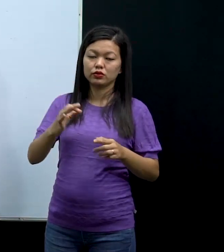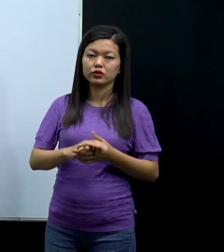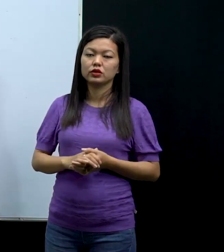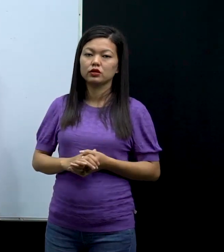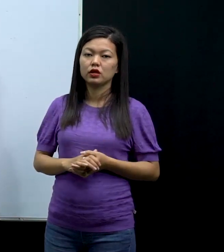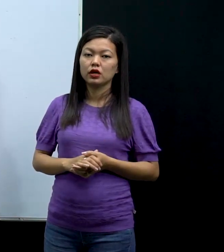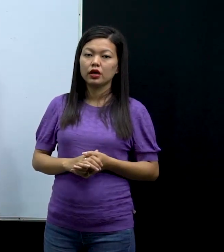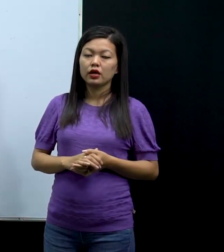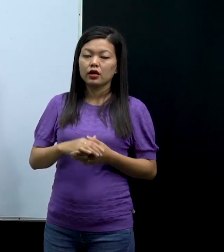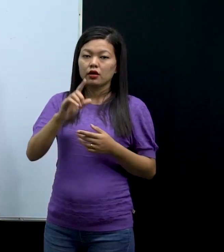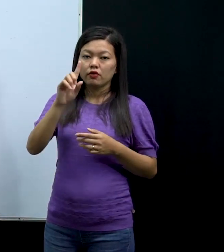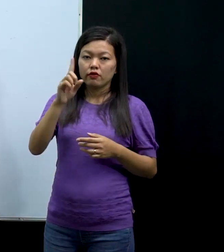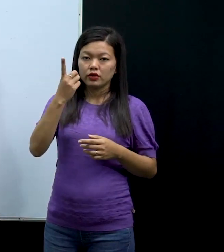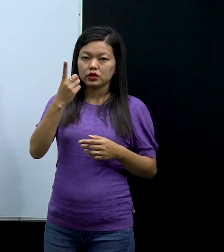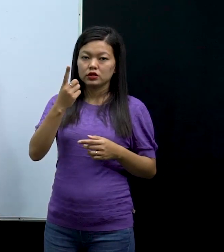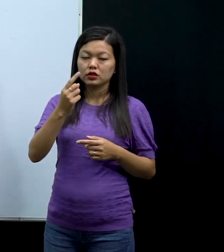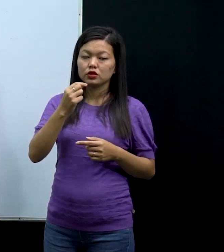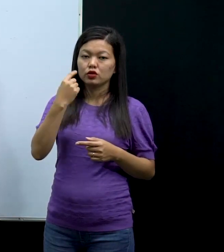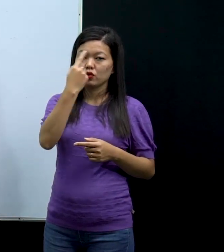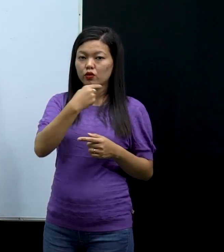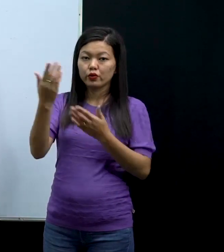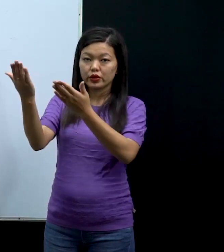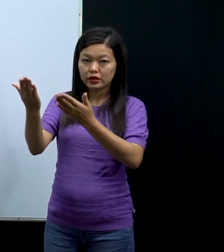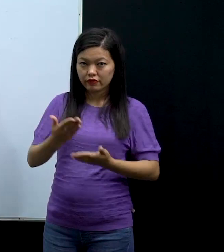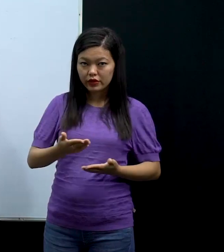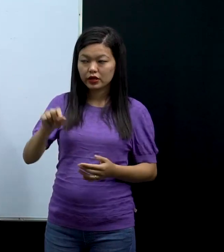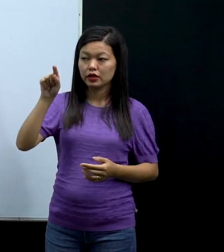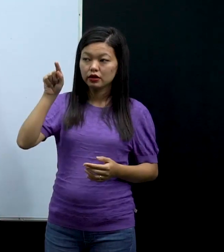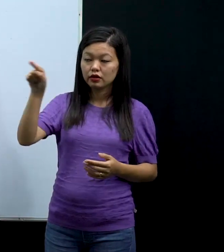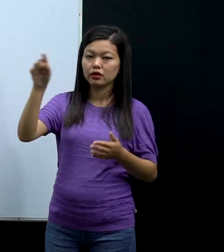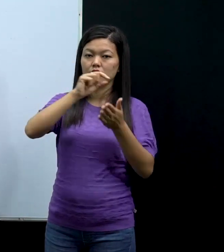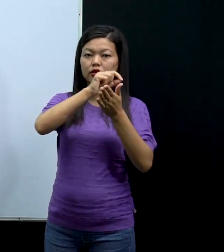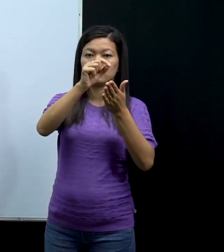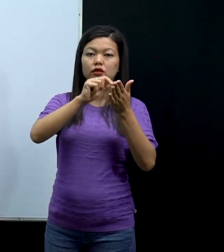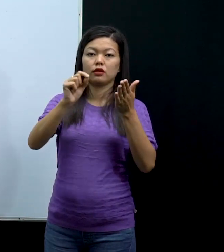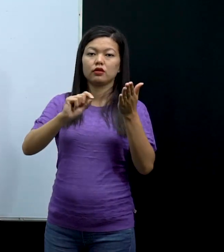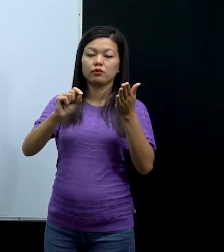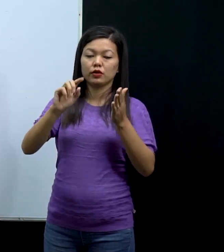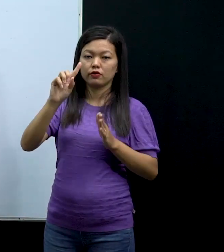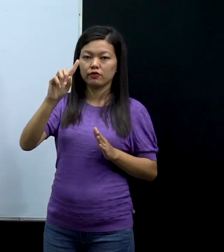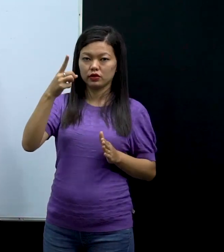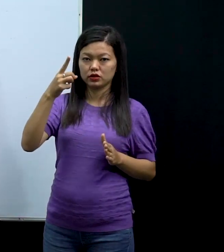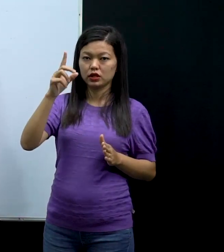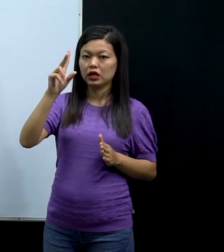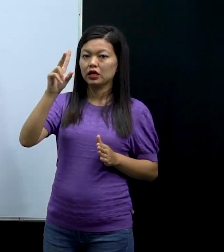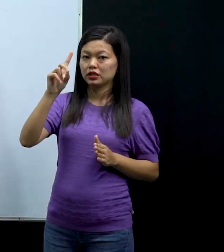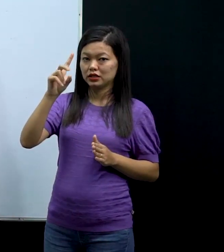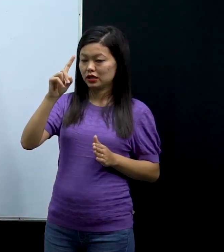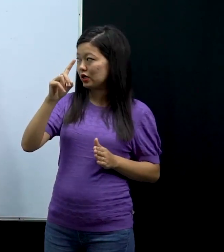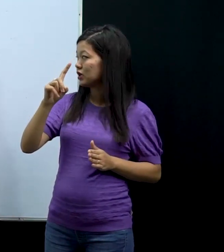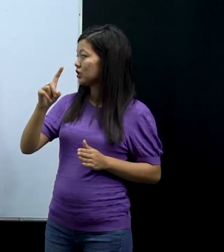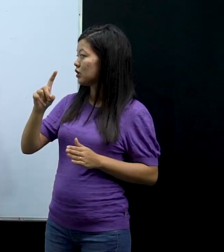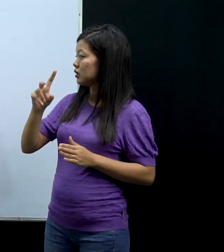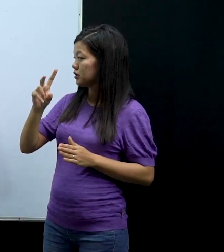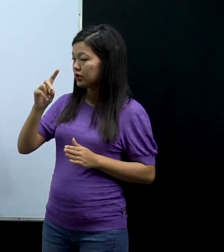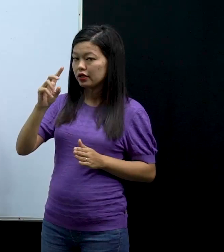be official, the address of the office where this person, where the receiver is working. The next will be the date on which you are